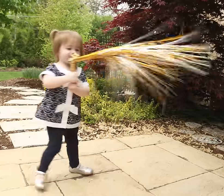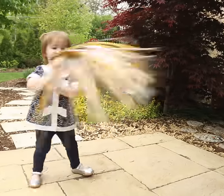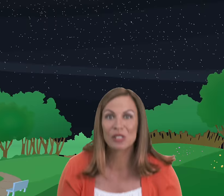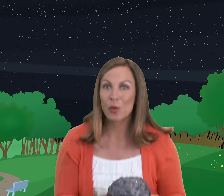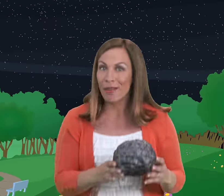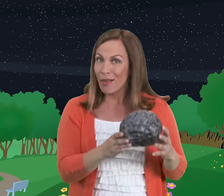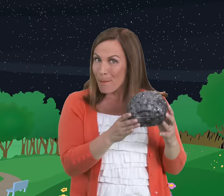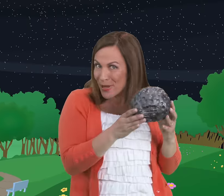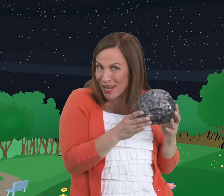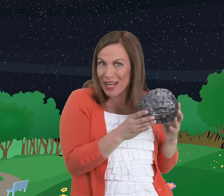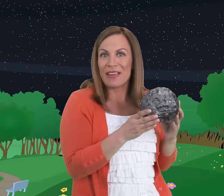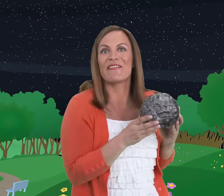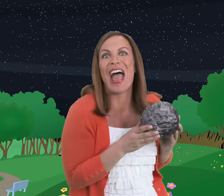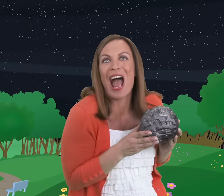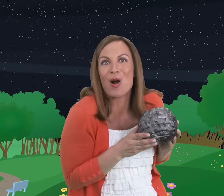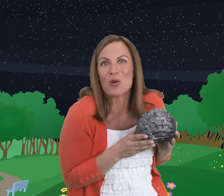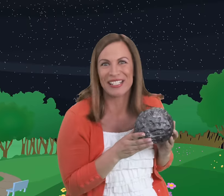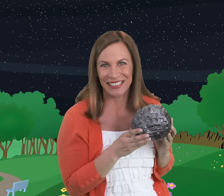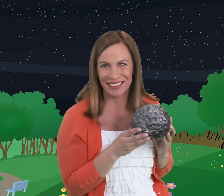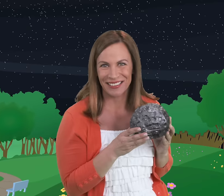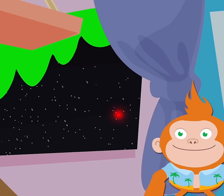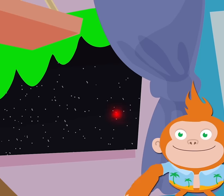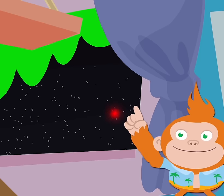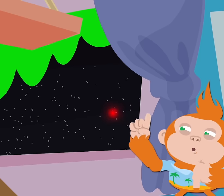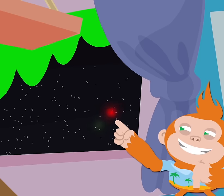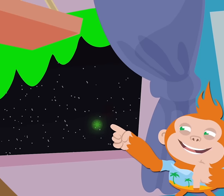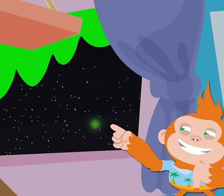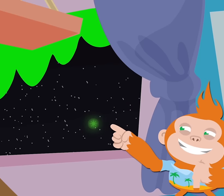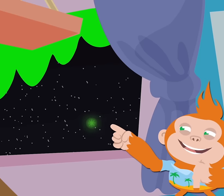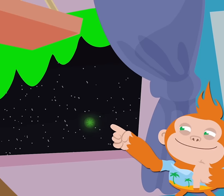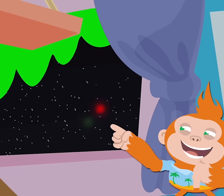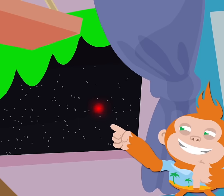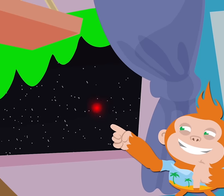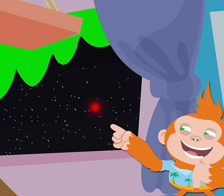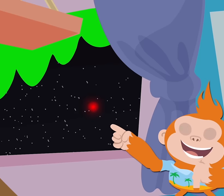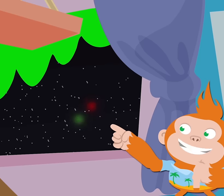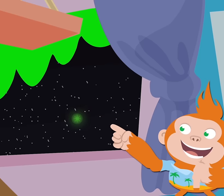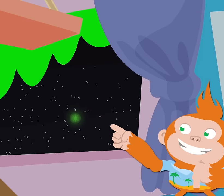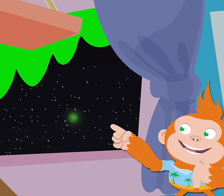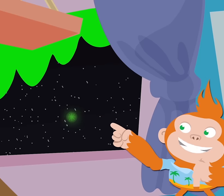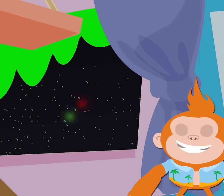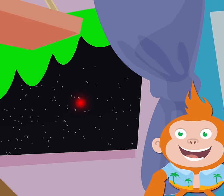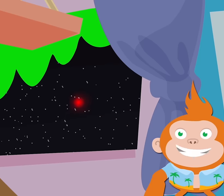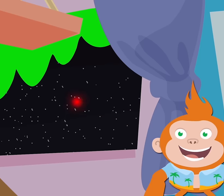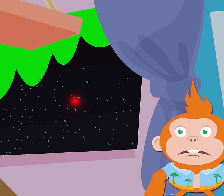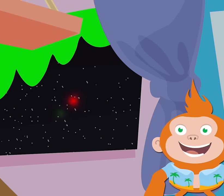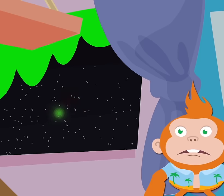meteorites will be found. What's the red and green flashing star I see at night? That's my